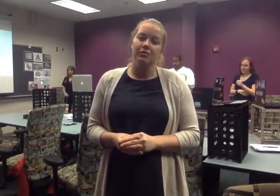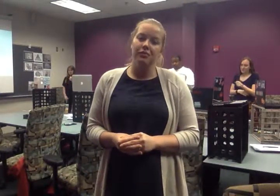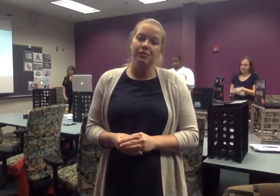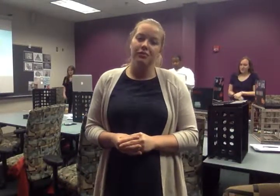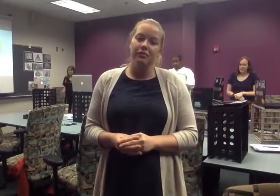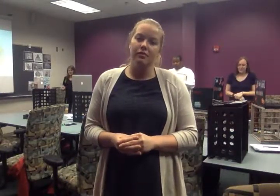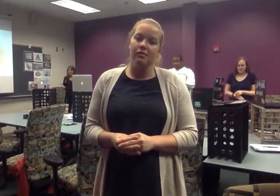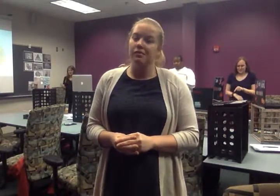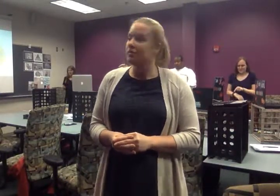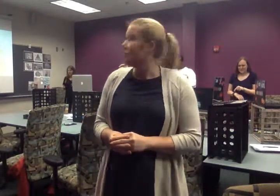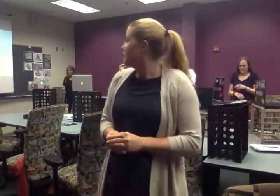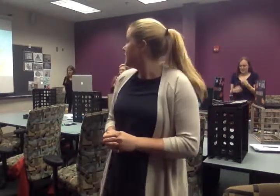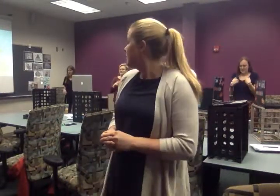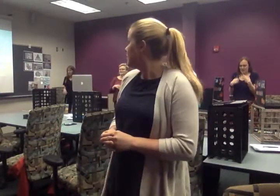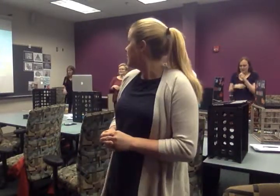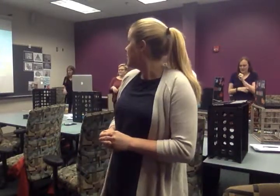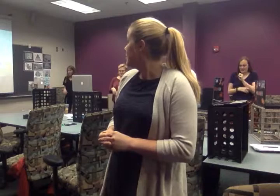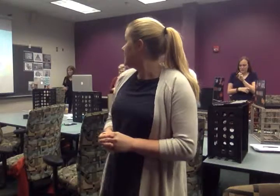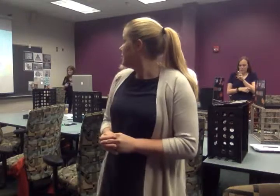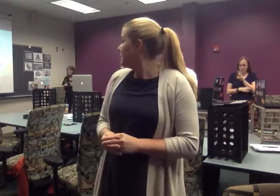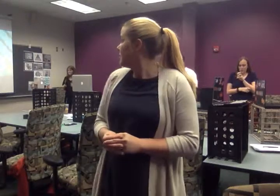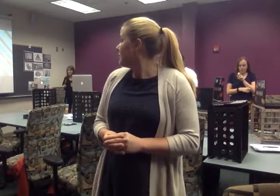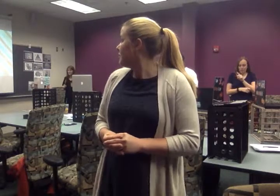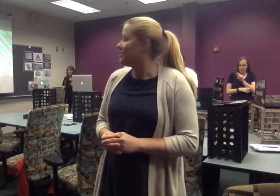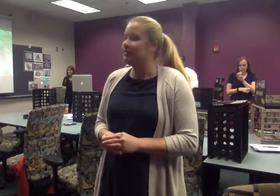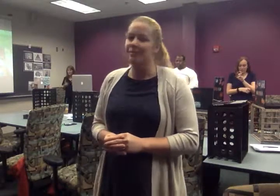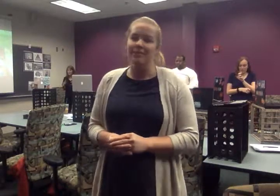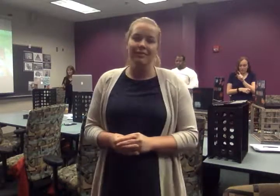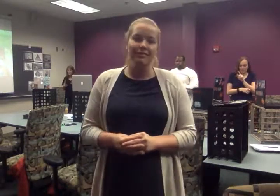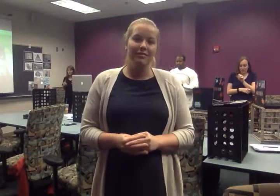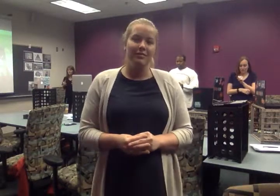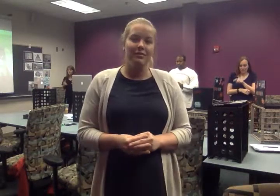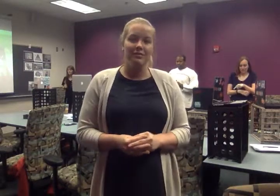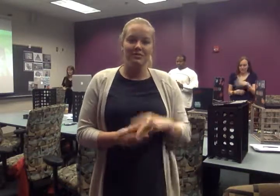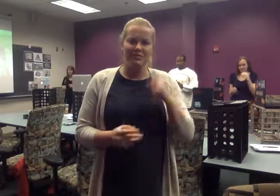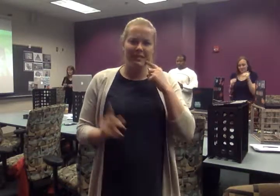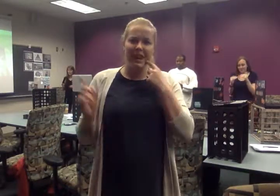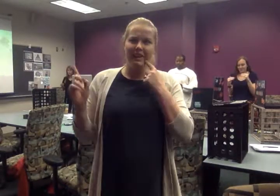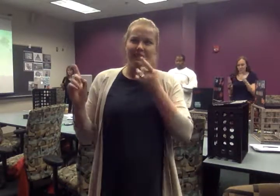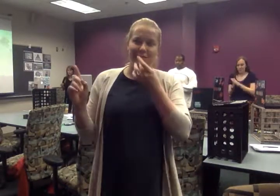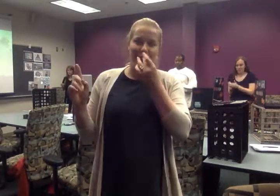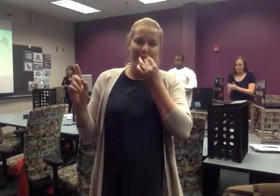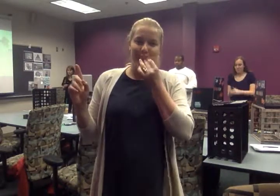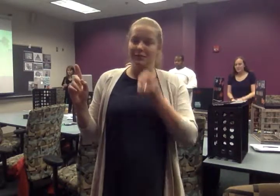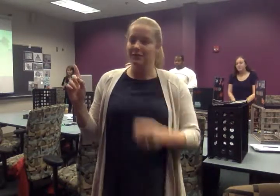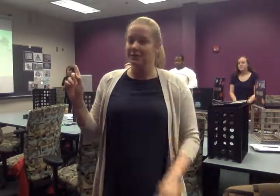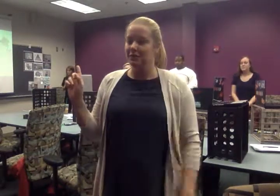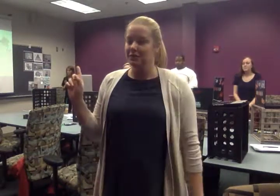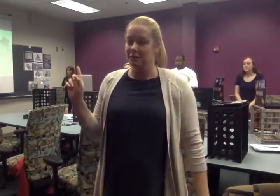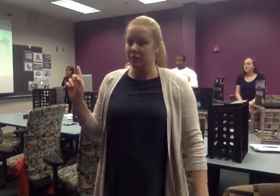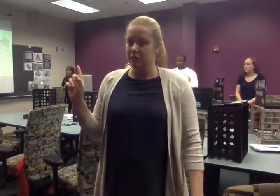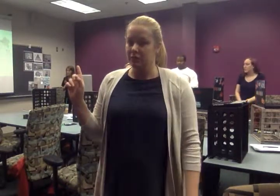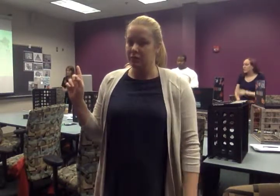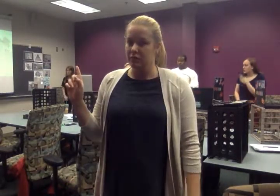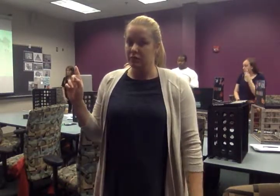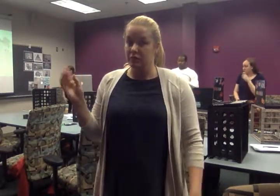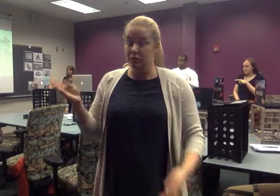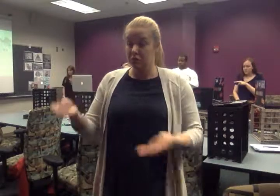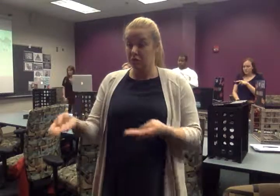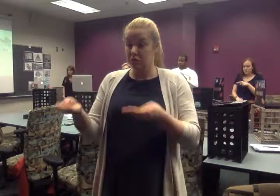2 things of sweet tarts? Stan, that's not fair. All right, let's go to the thought bubble. So according to Graeber, barter was reserved for trade